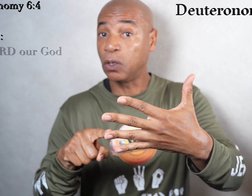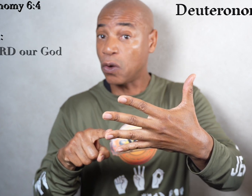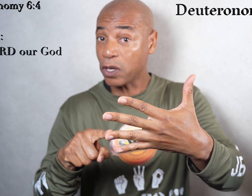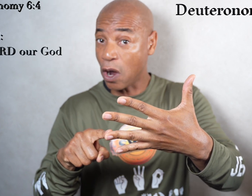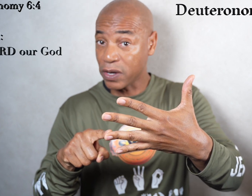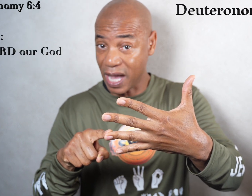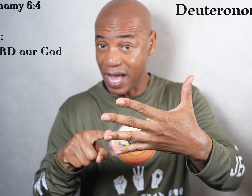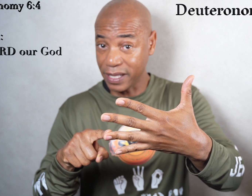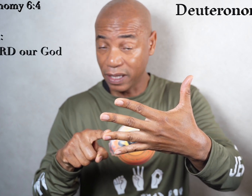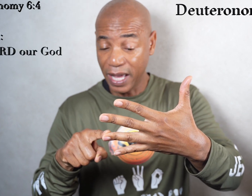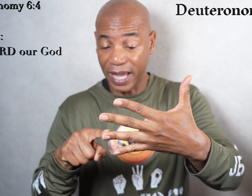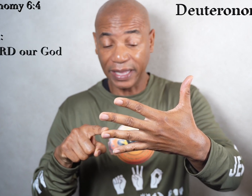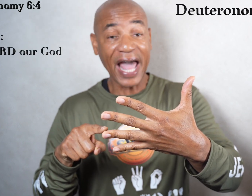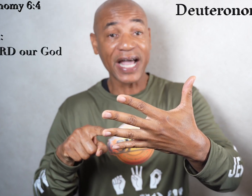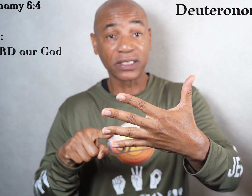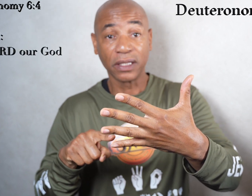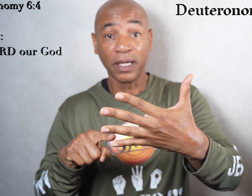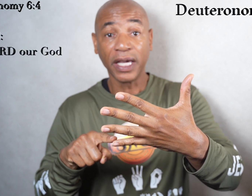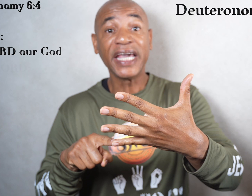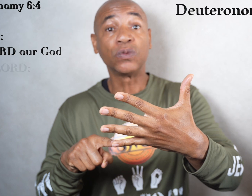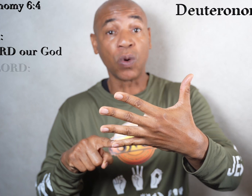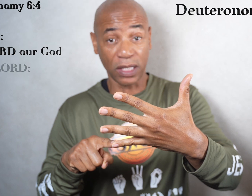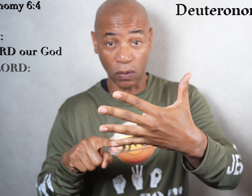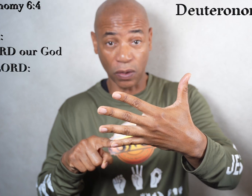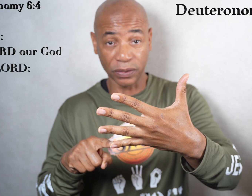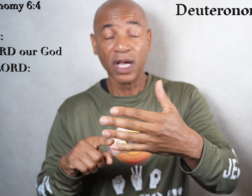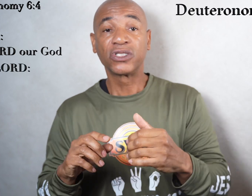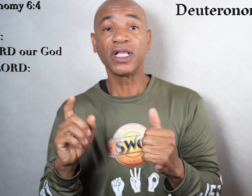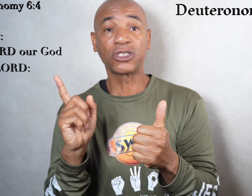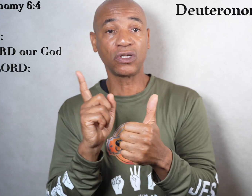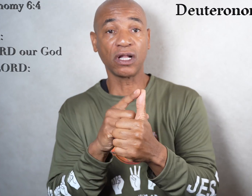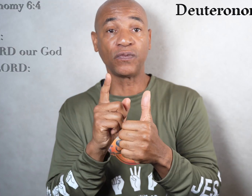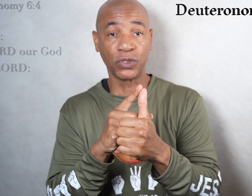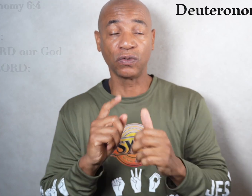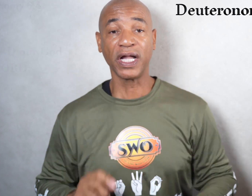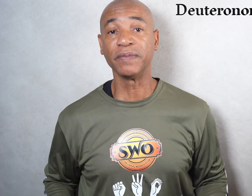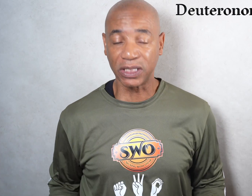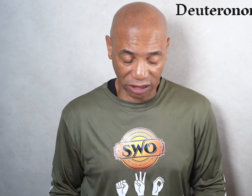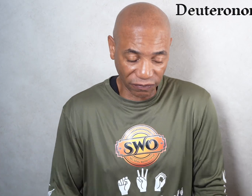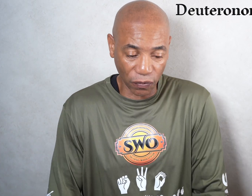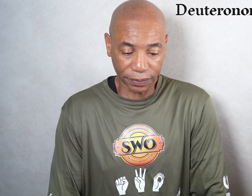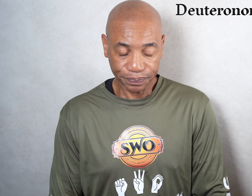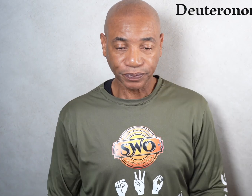Lord our God, and last is one Lord. So let's start off with Deuteronomy 6 and 4.